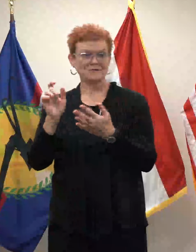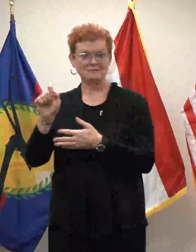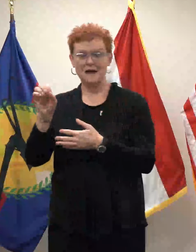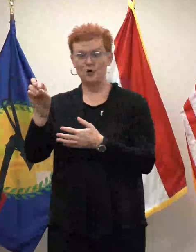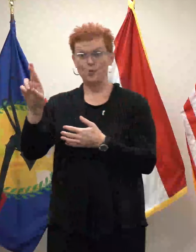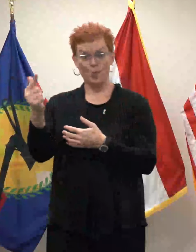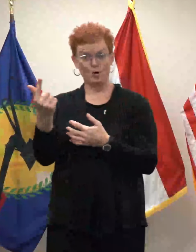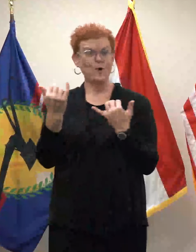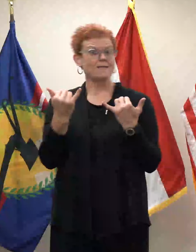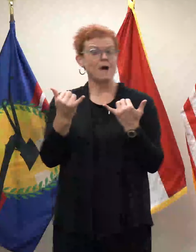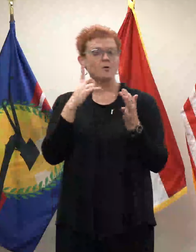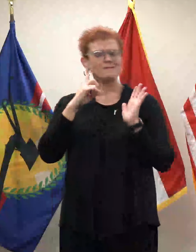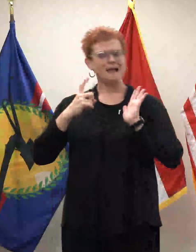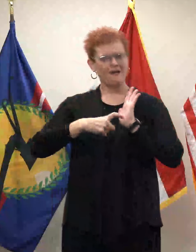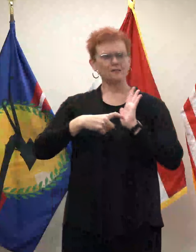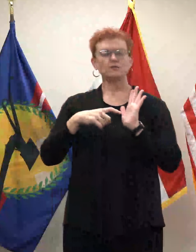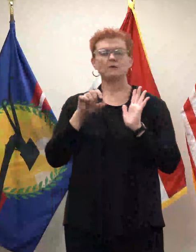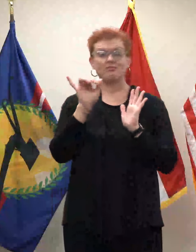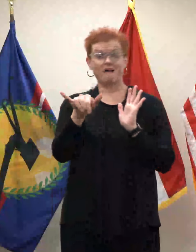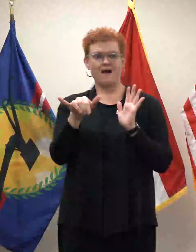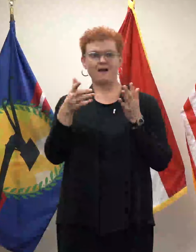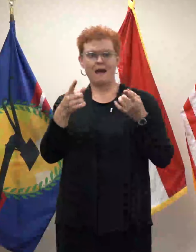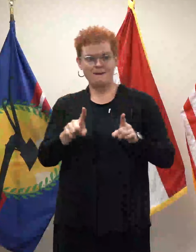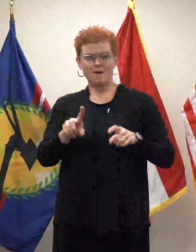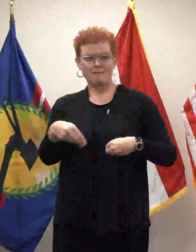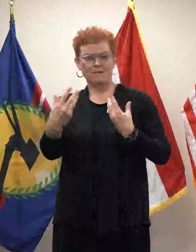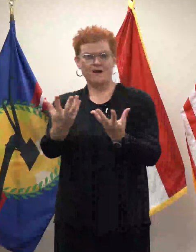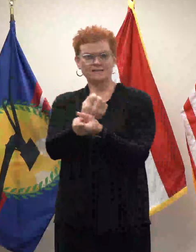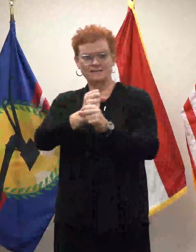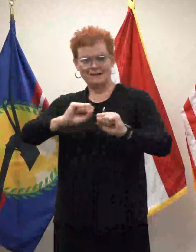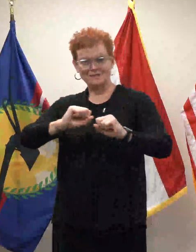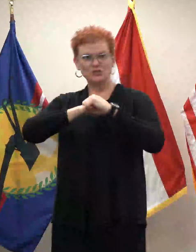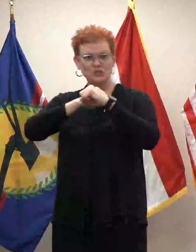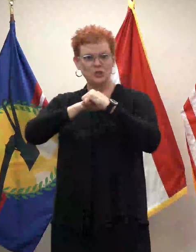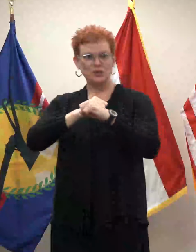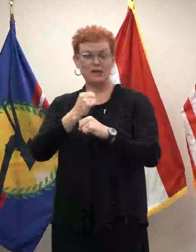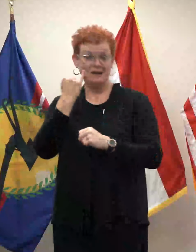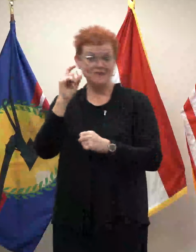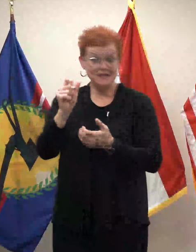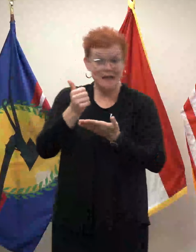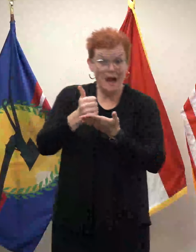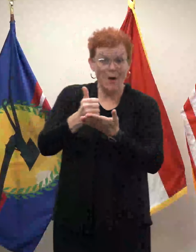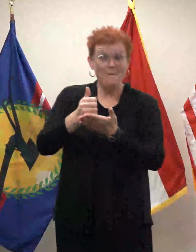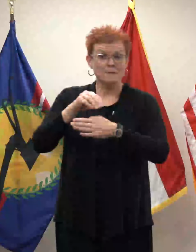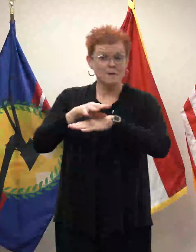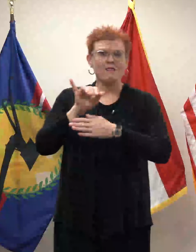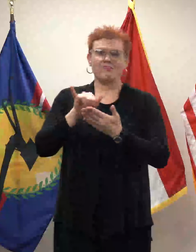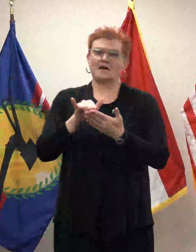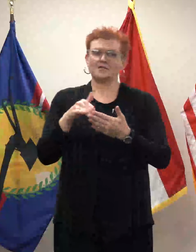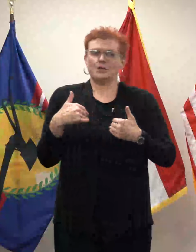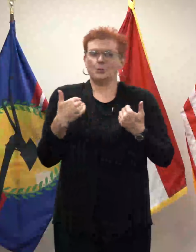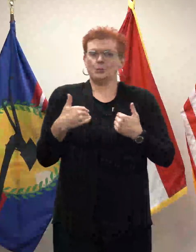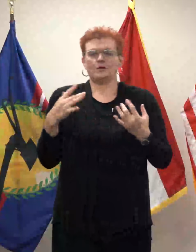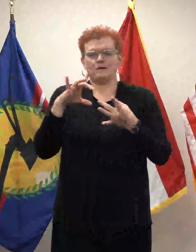that this happened, create hope and safety, and make sure those that need assistance can get it immediately. And that's exactly what the Youth Connection Helpline